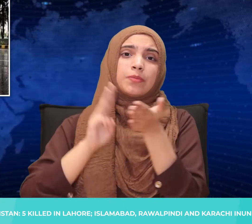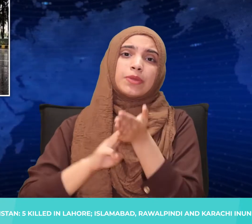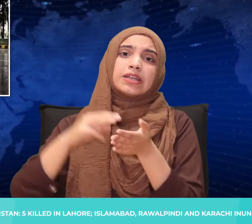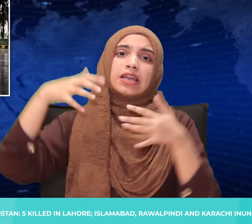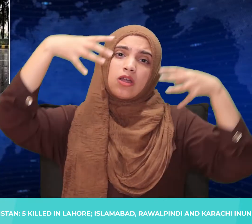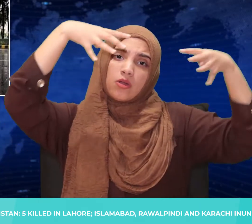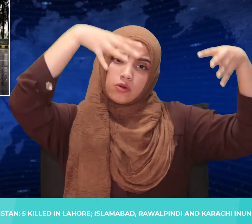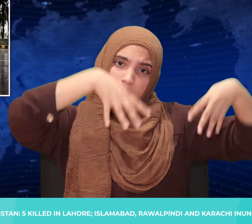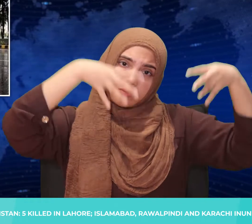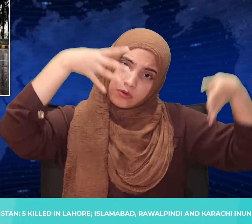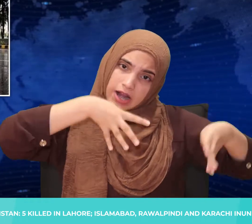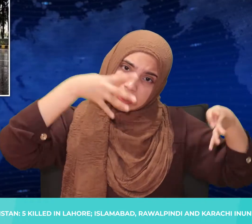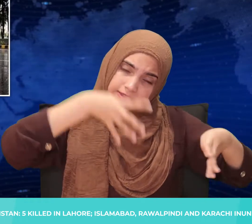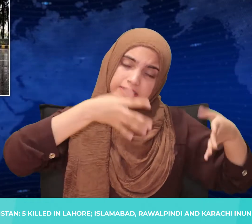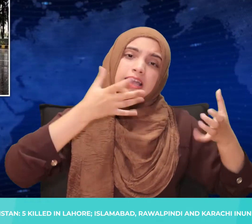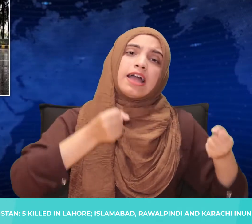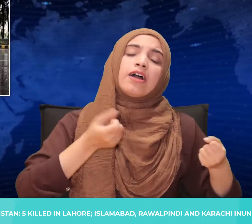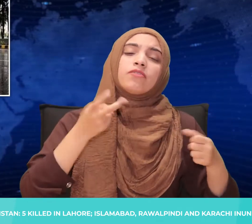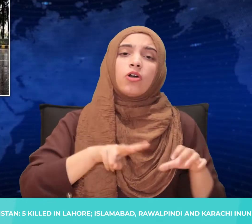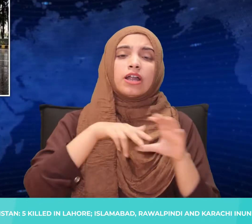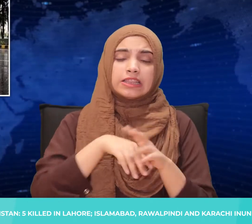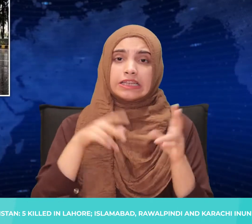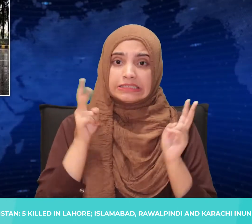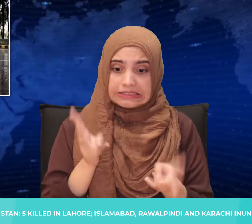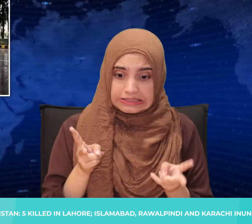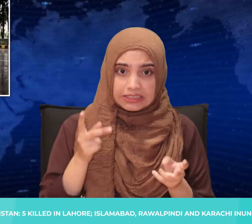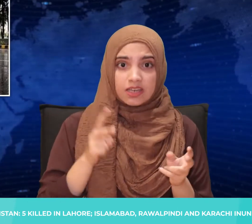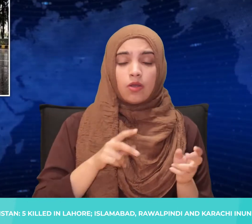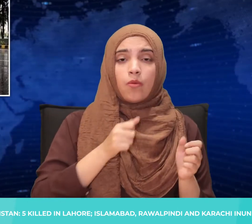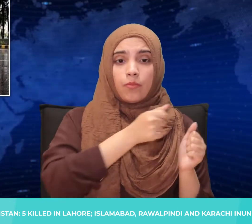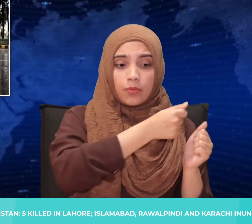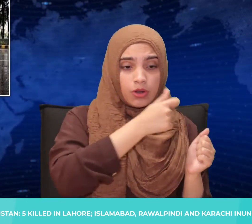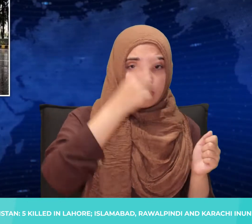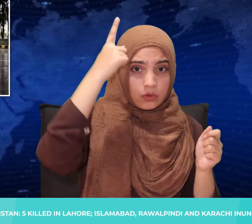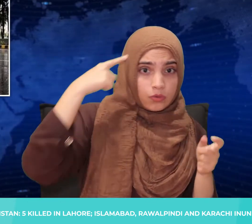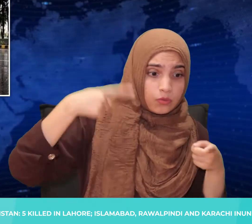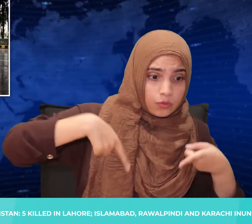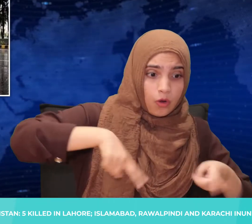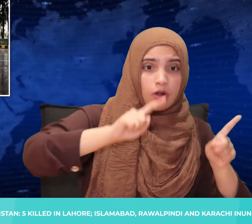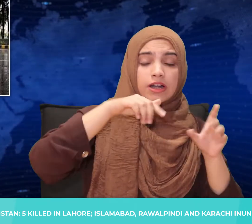city 2 days ago stood still on some roads on Friday.